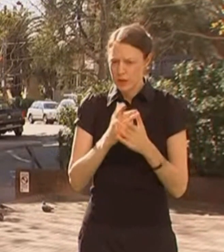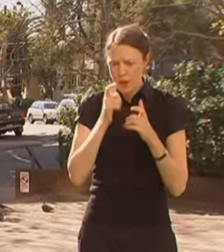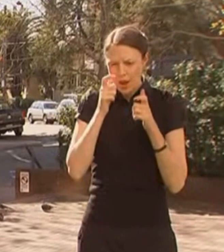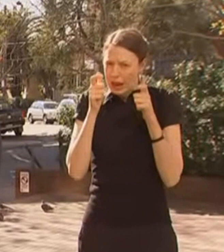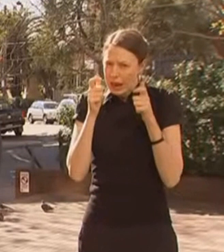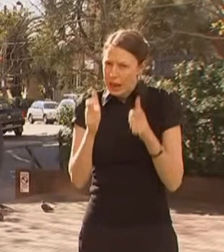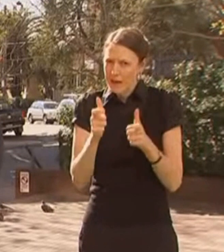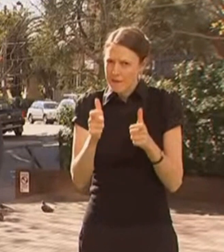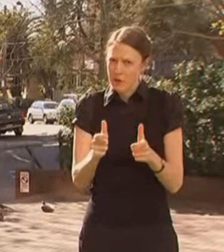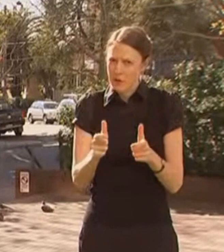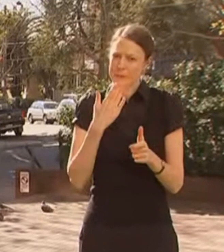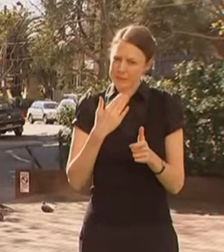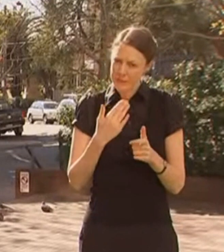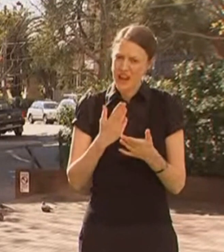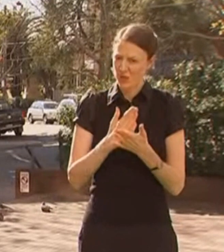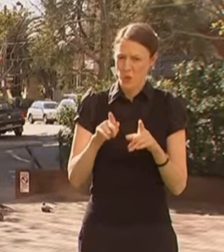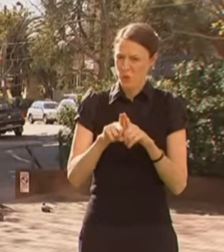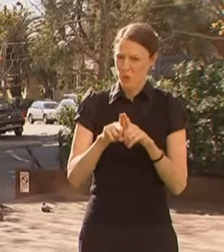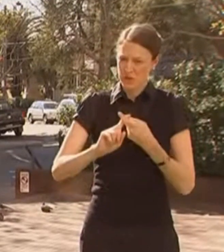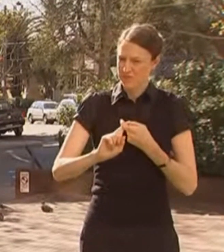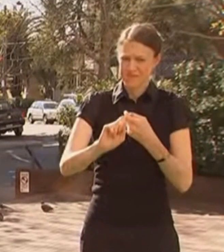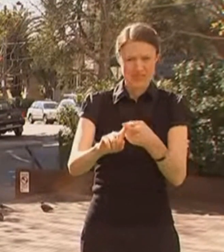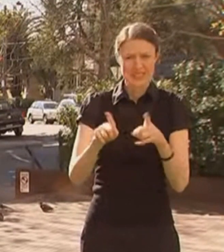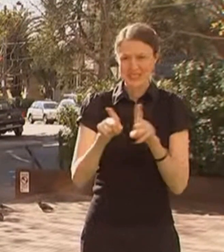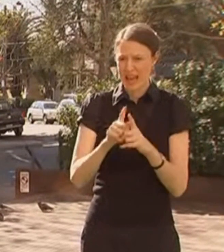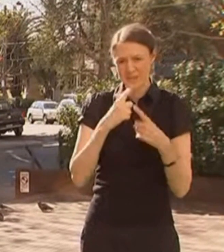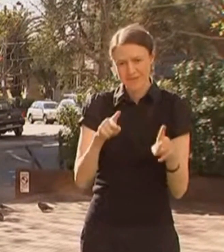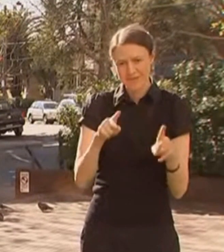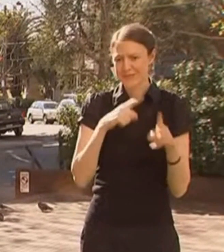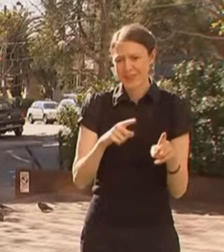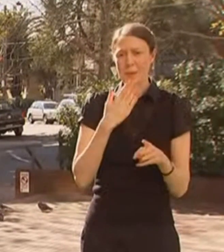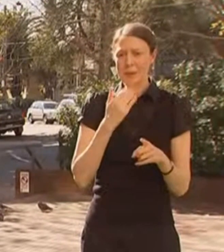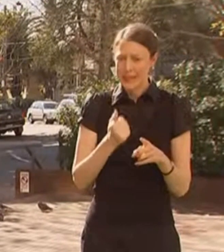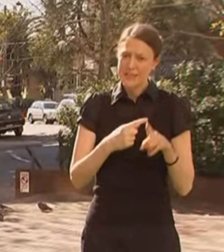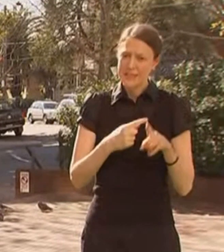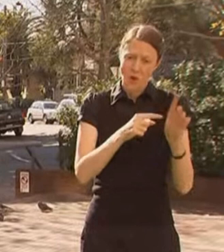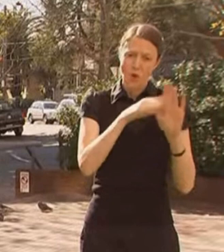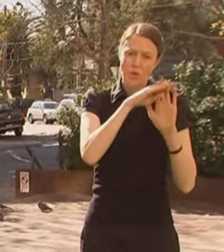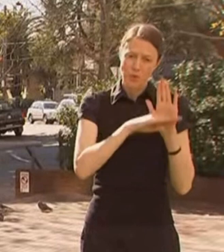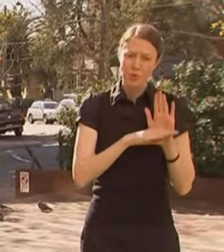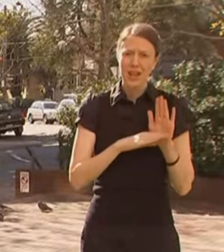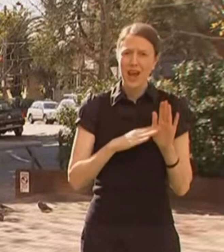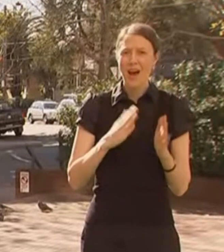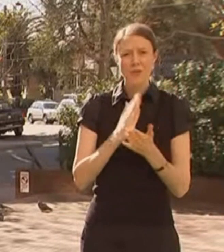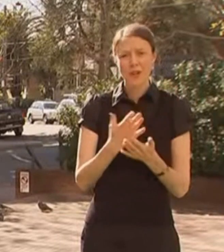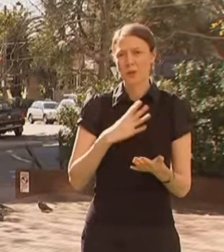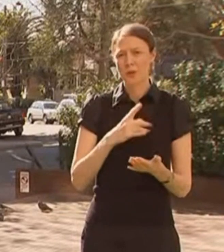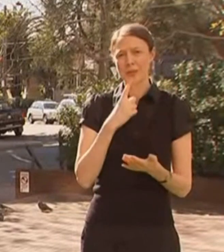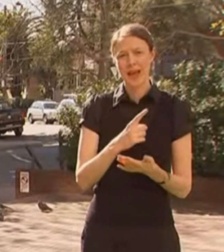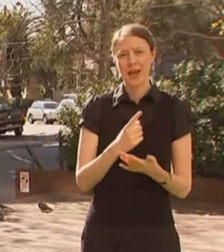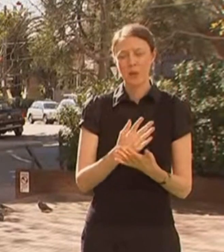Can I say the potential for a second wave and an outbreak of coronavirus is extremely high in New South